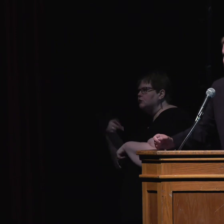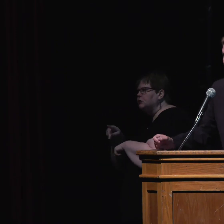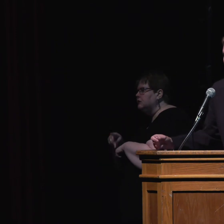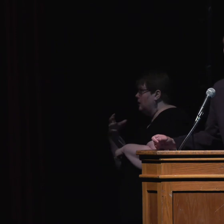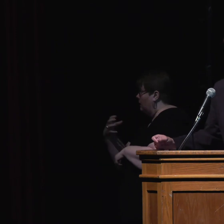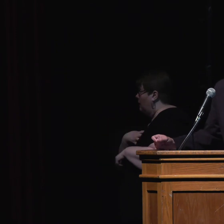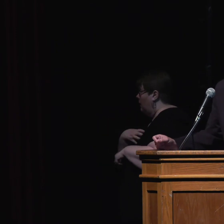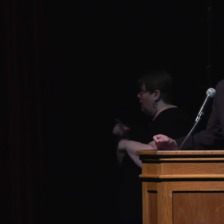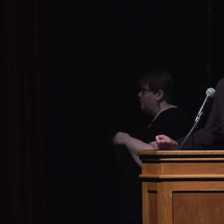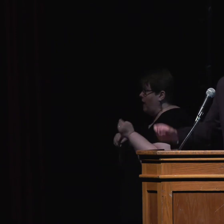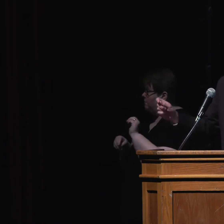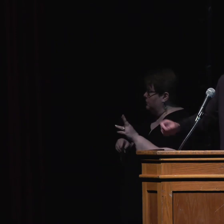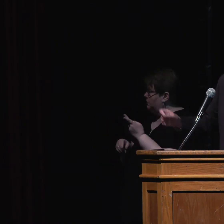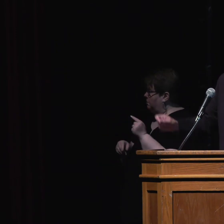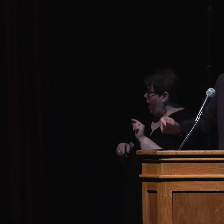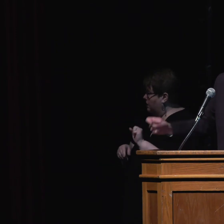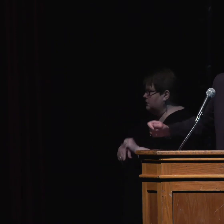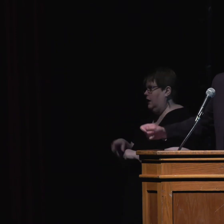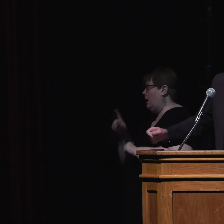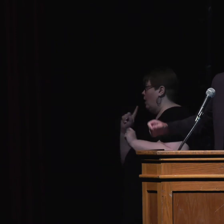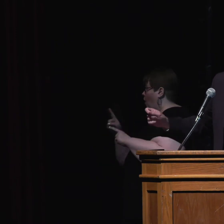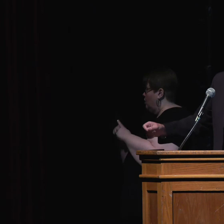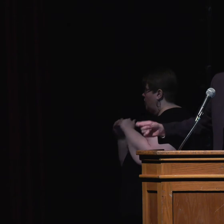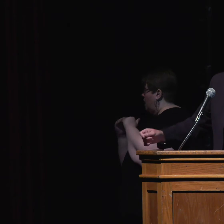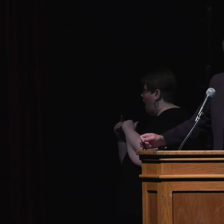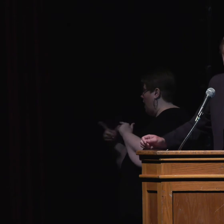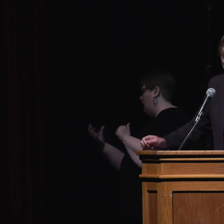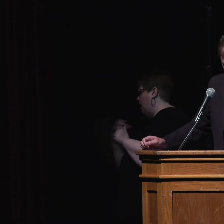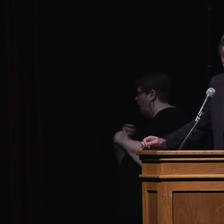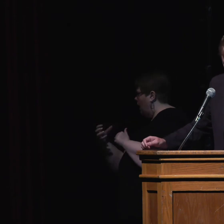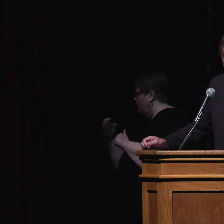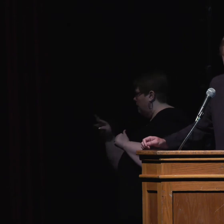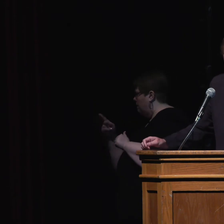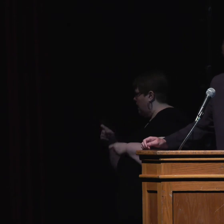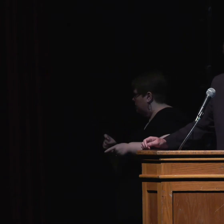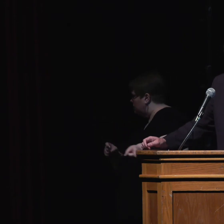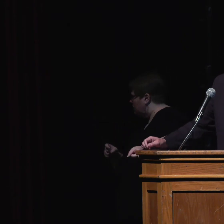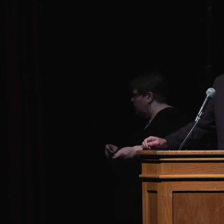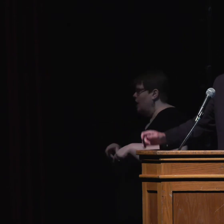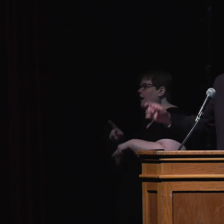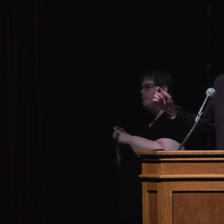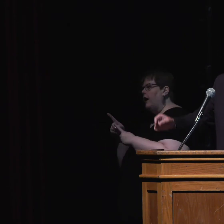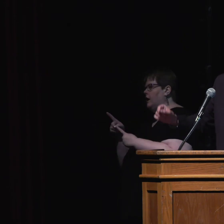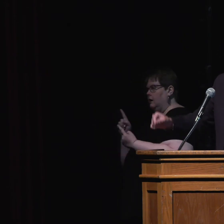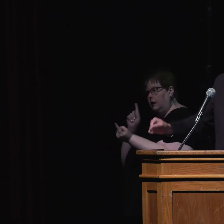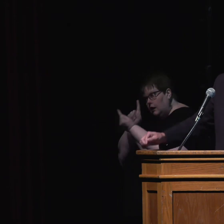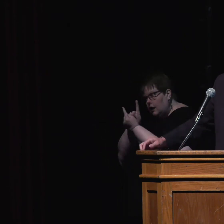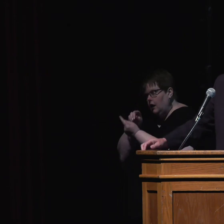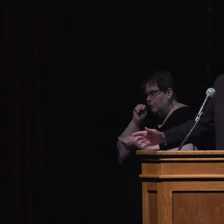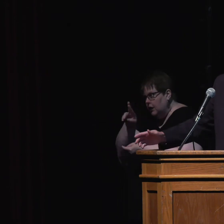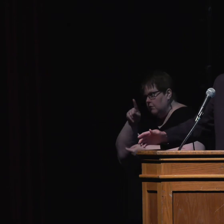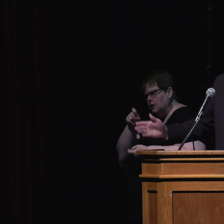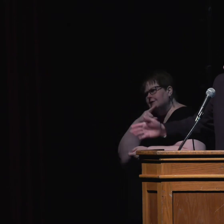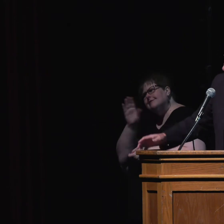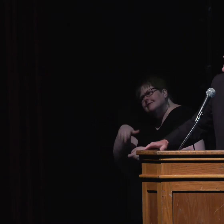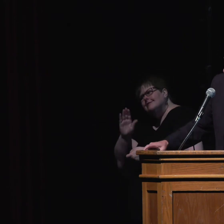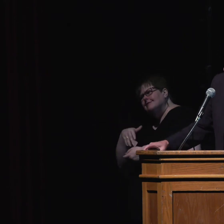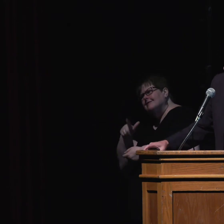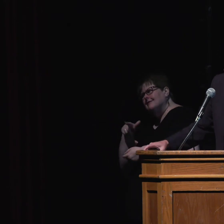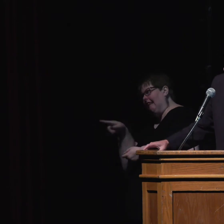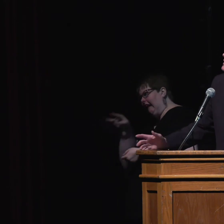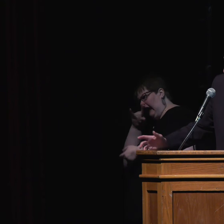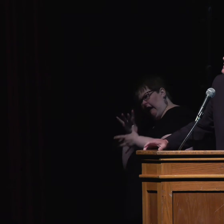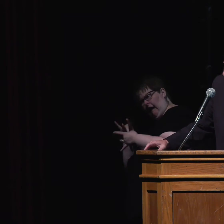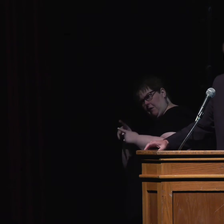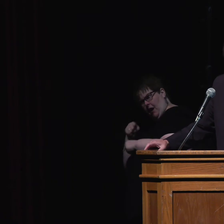and complaining about Mr. Potts, not going to a colleague and complaining about Mr. Potts, but going to Mr. Potts and saying, hey, this is what the